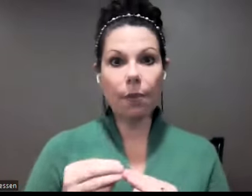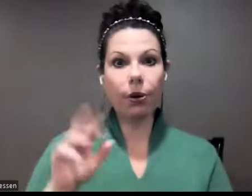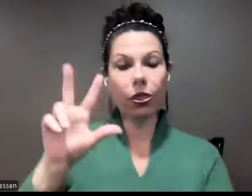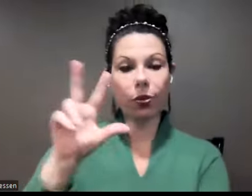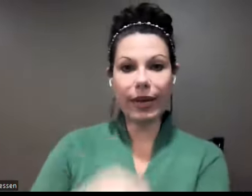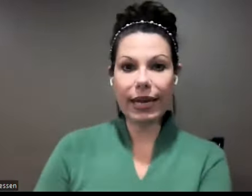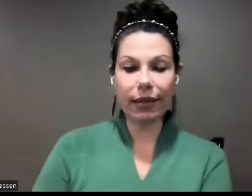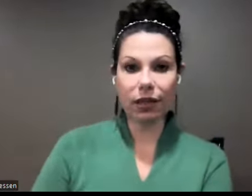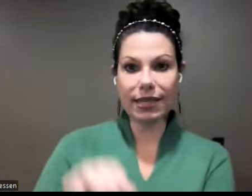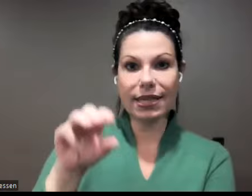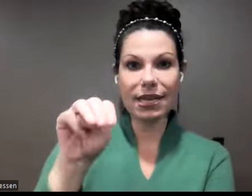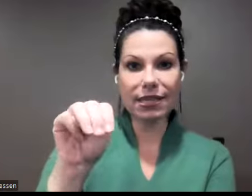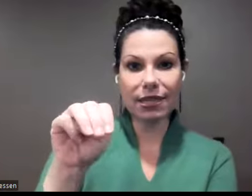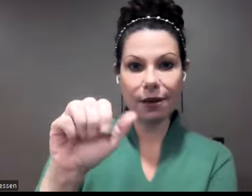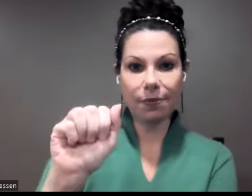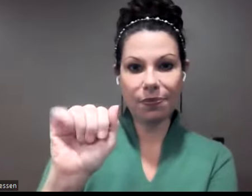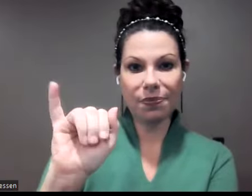Number 3 looks like this.